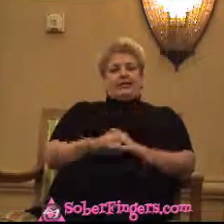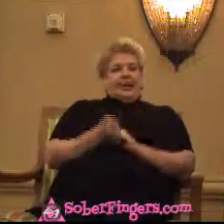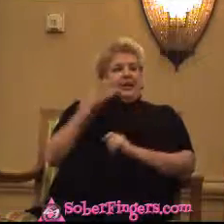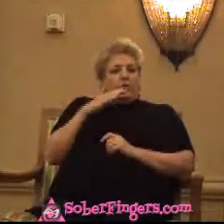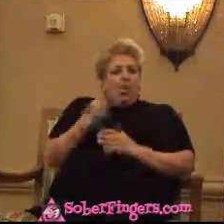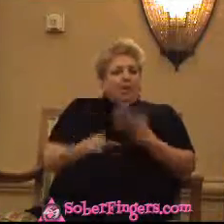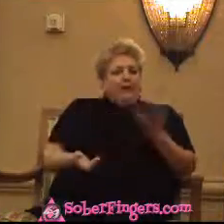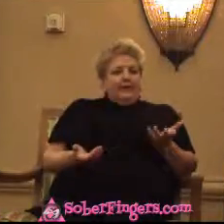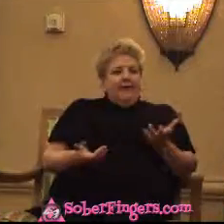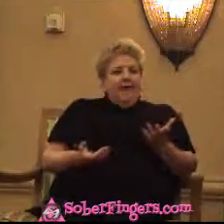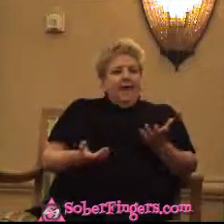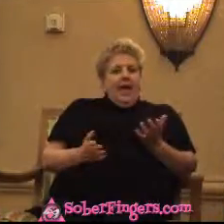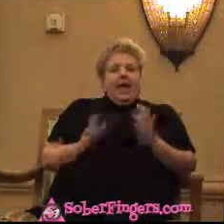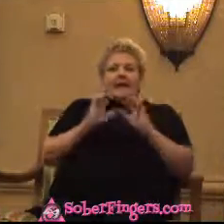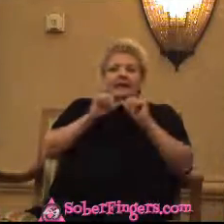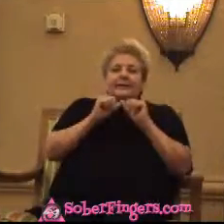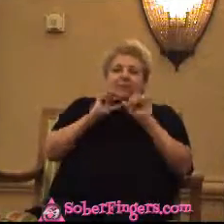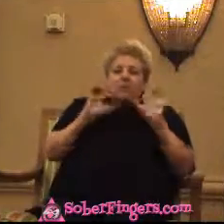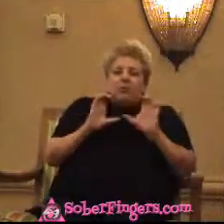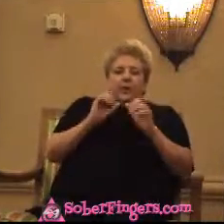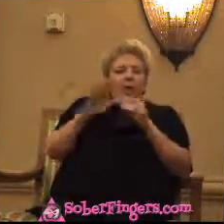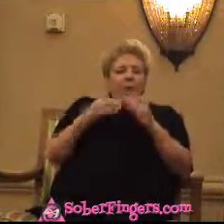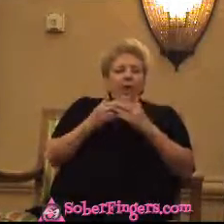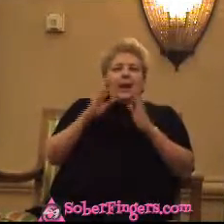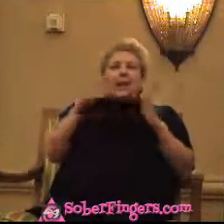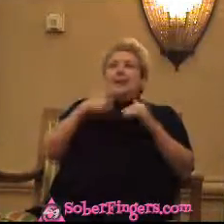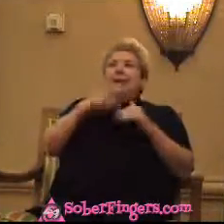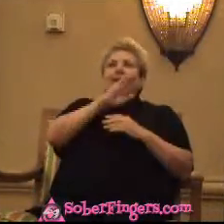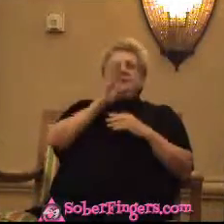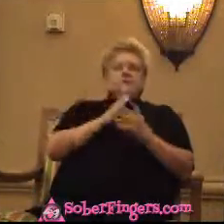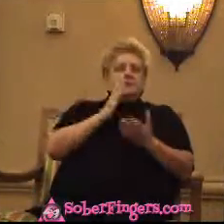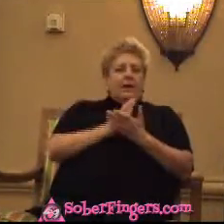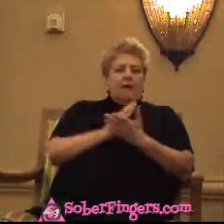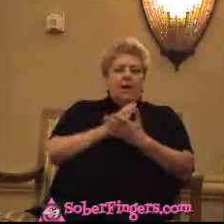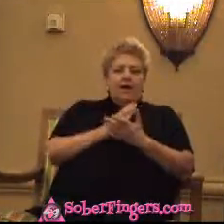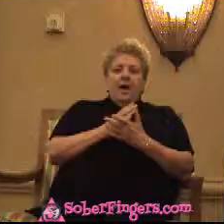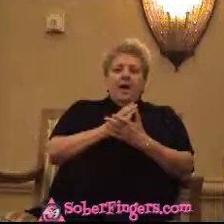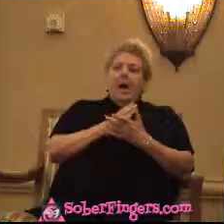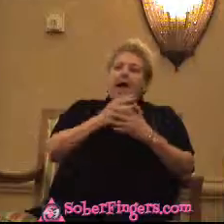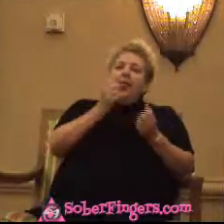I never stop because I love Alcoholics Anonymous, I love Al-Anon, I love all you, and thank you.